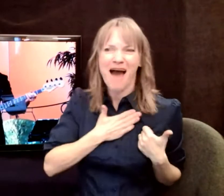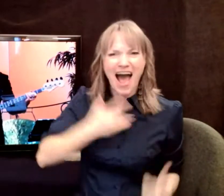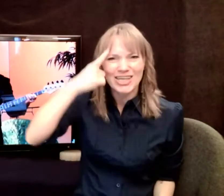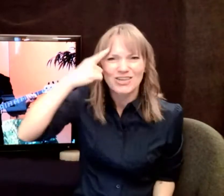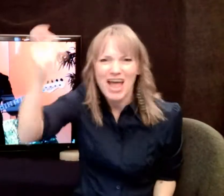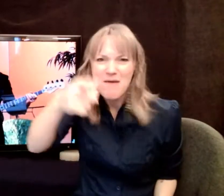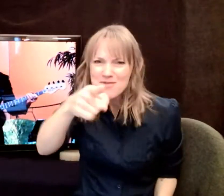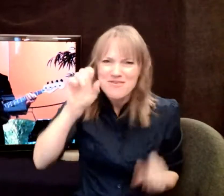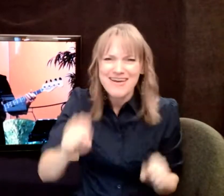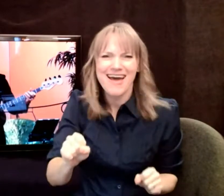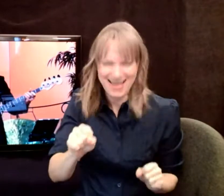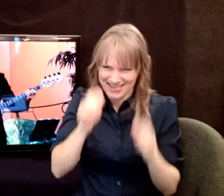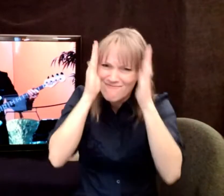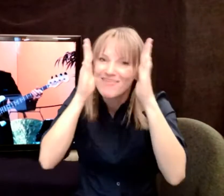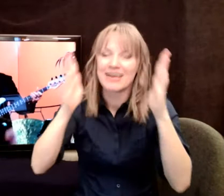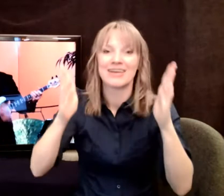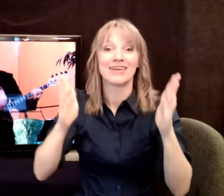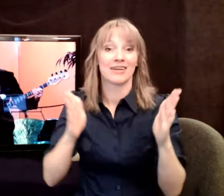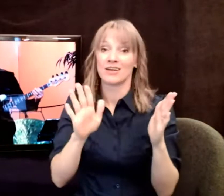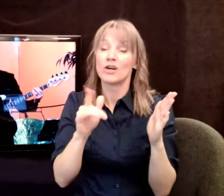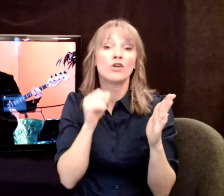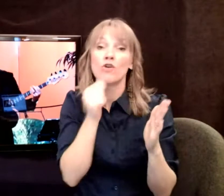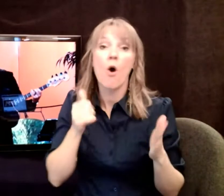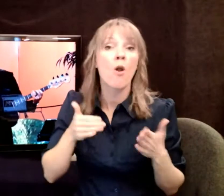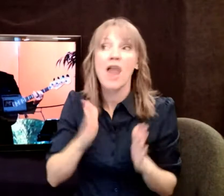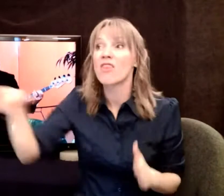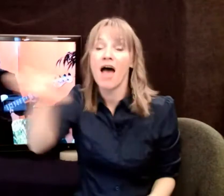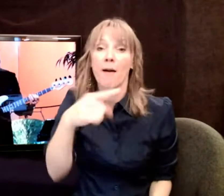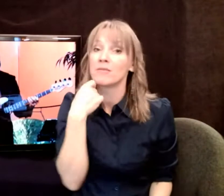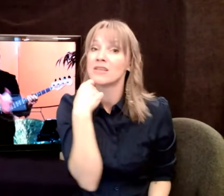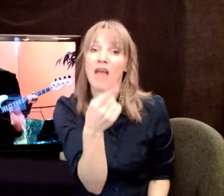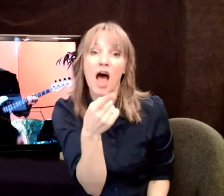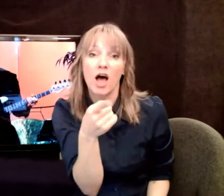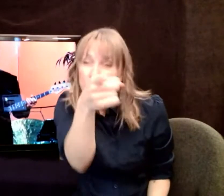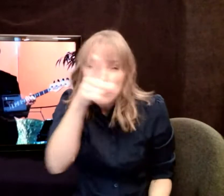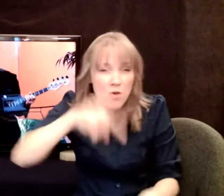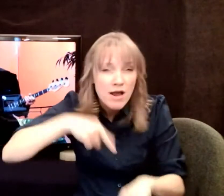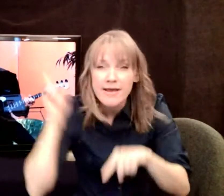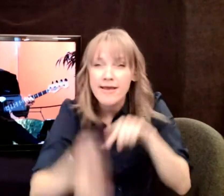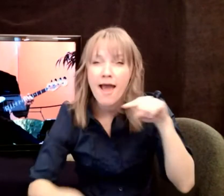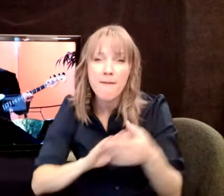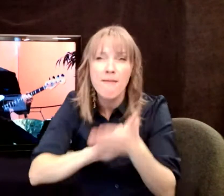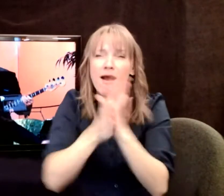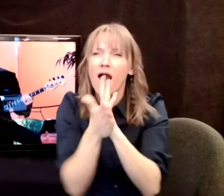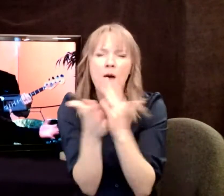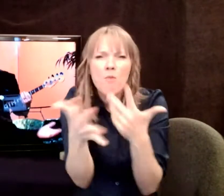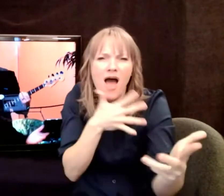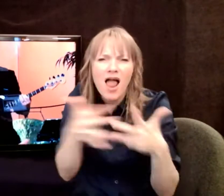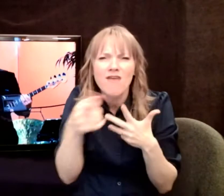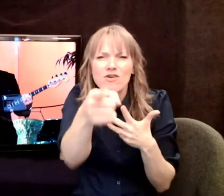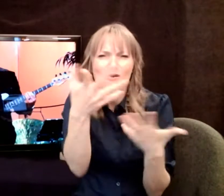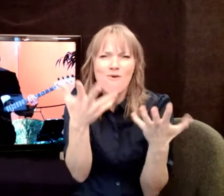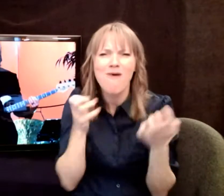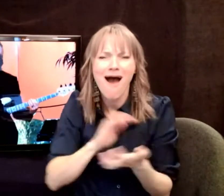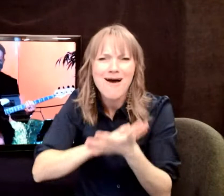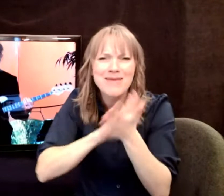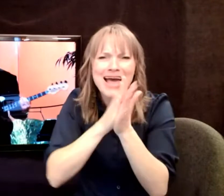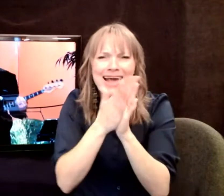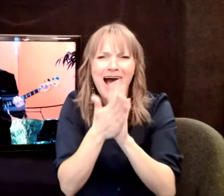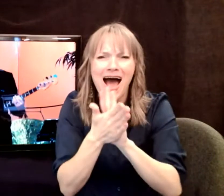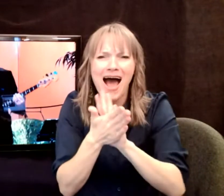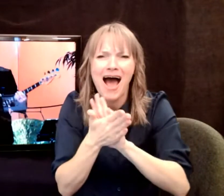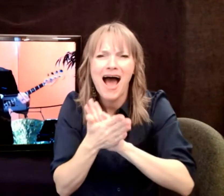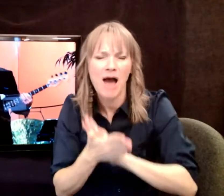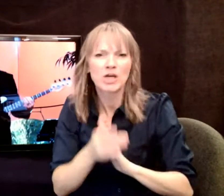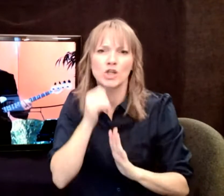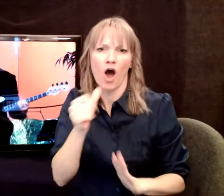can never say no. Meditate can't be anything you want to be.